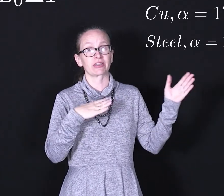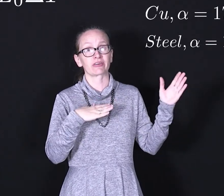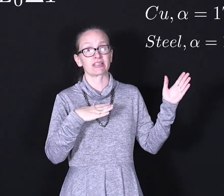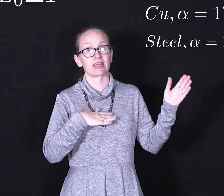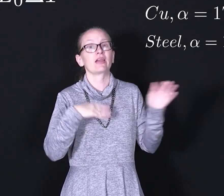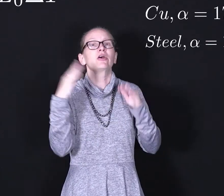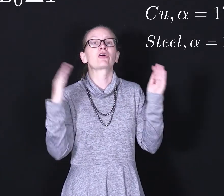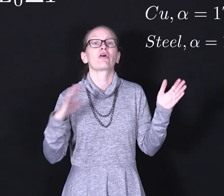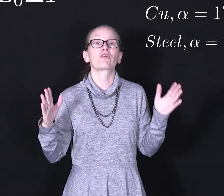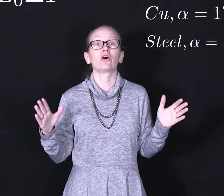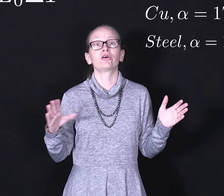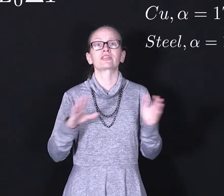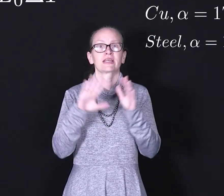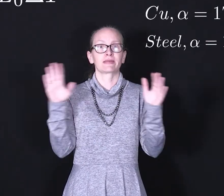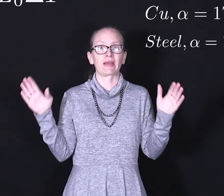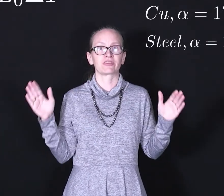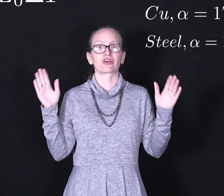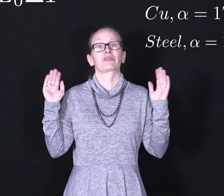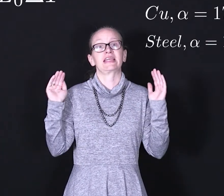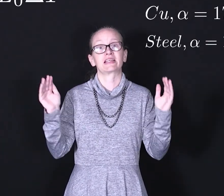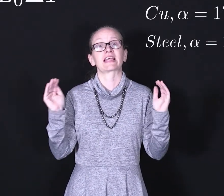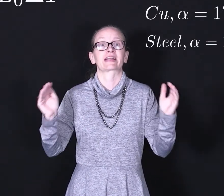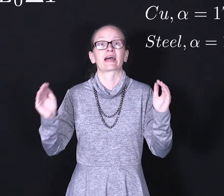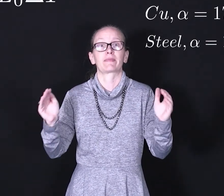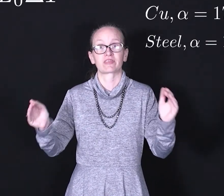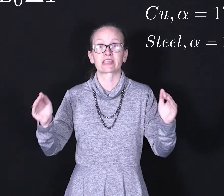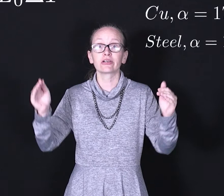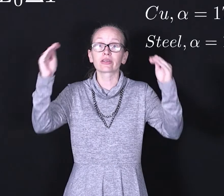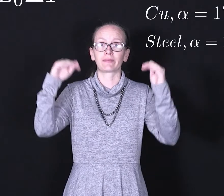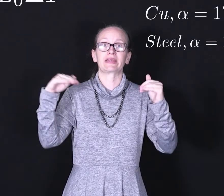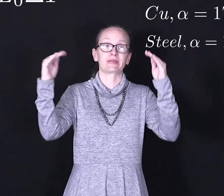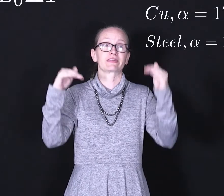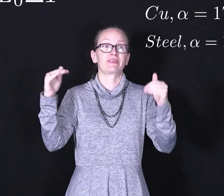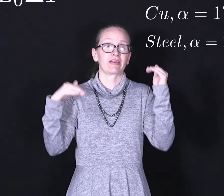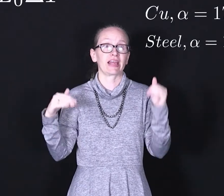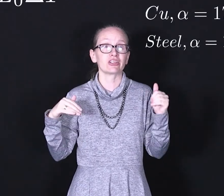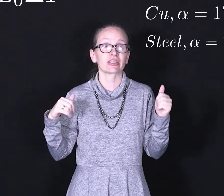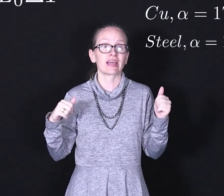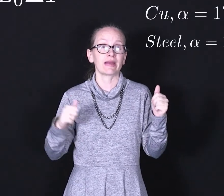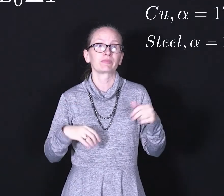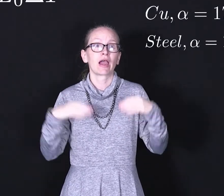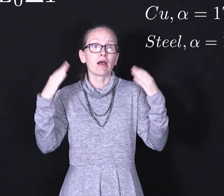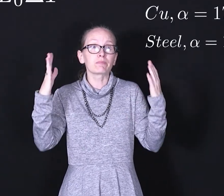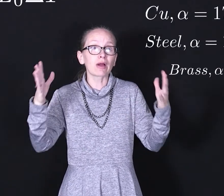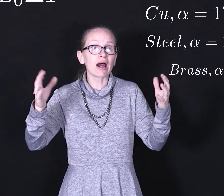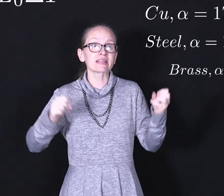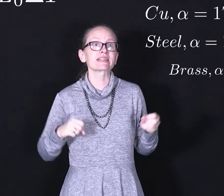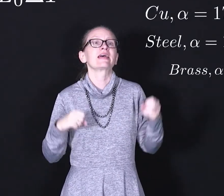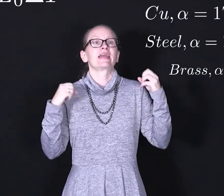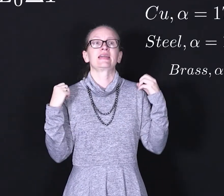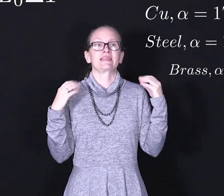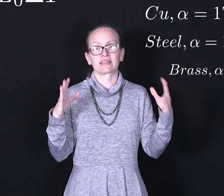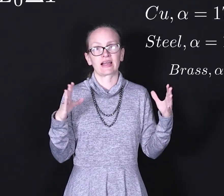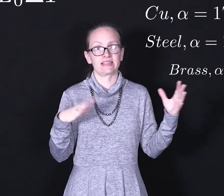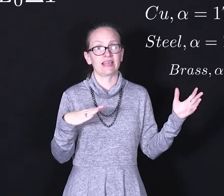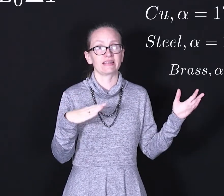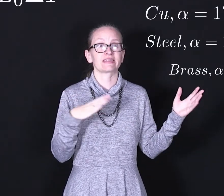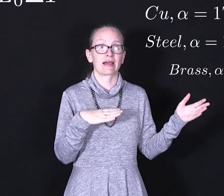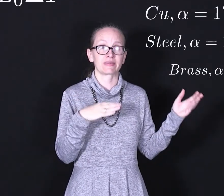degree C. Though of course, it depends on the exact type of steel. There'll be a bit of variation there. Brass is 19 times 10 to